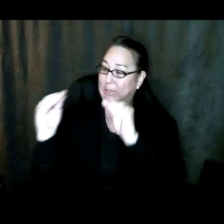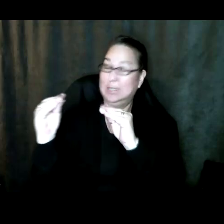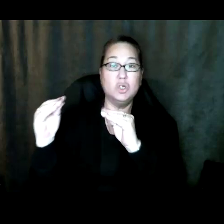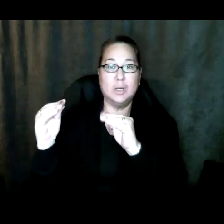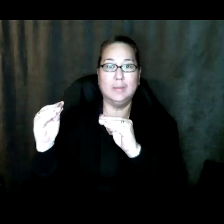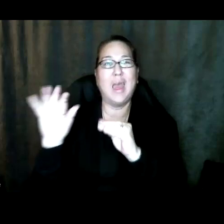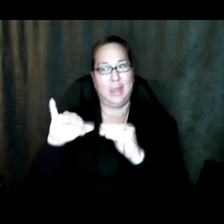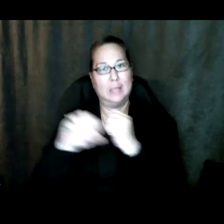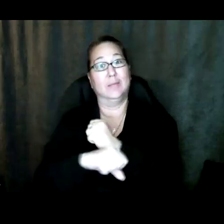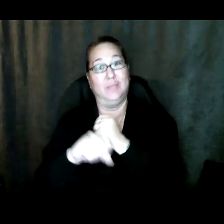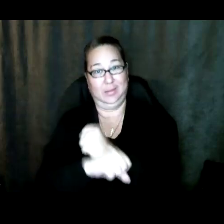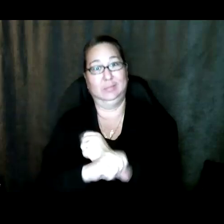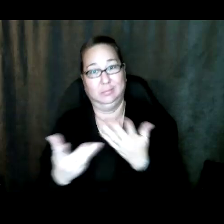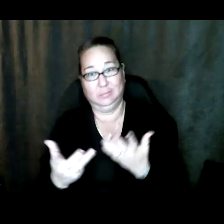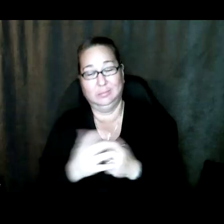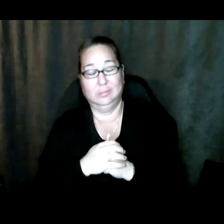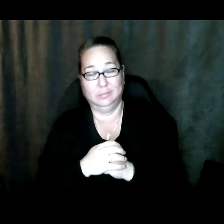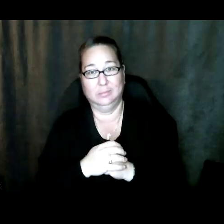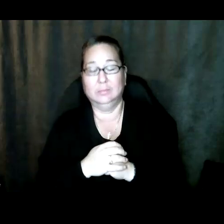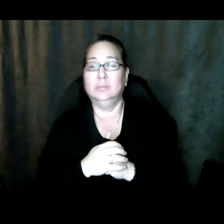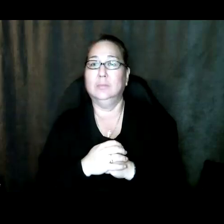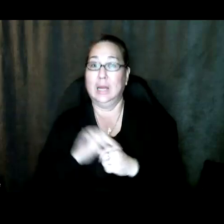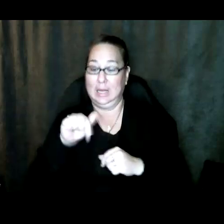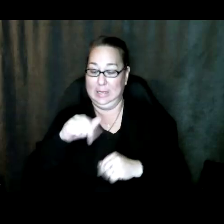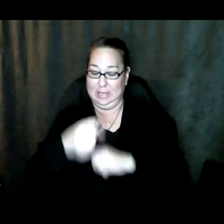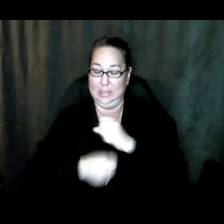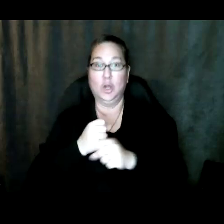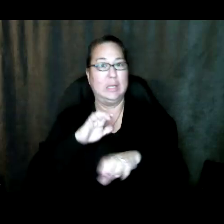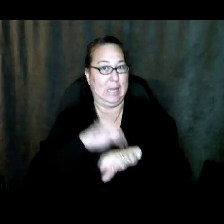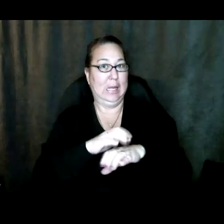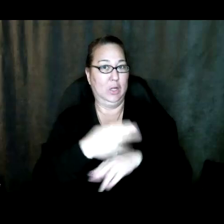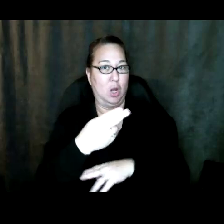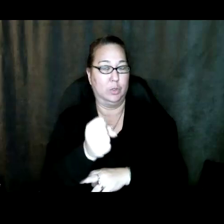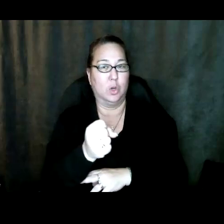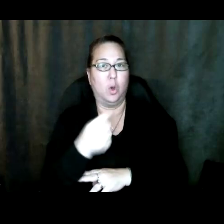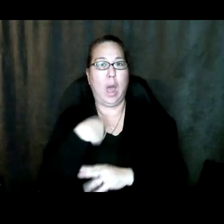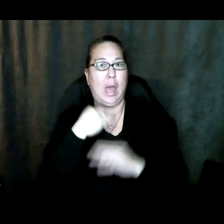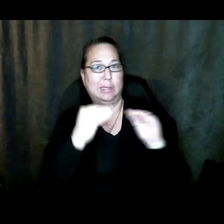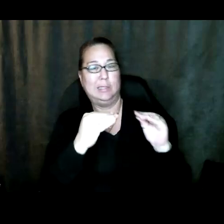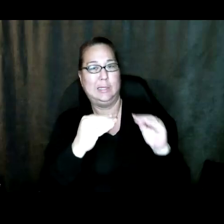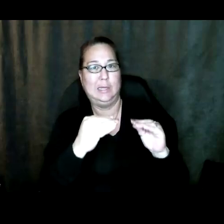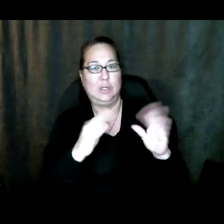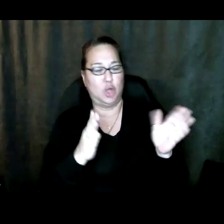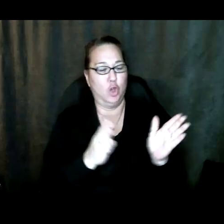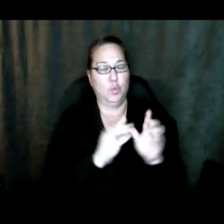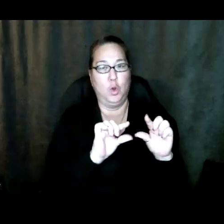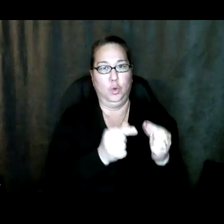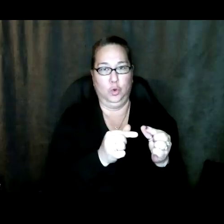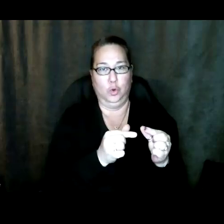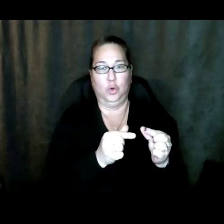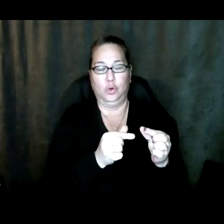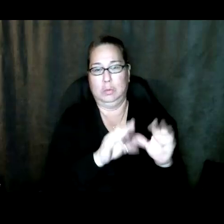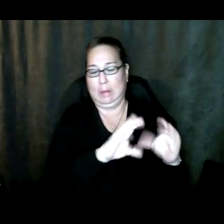dream. This year at the English High School, I teach all substantially separate small group classes. I